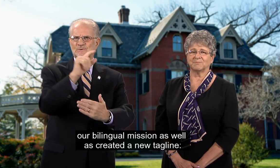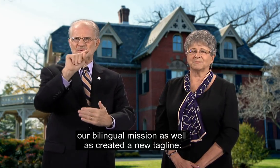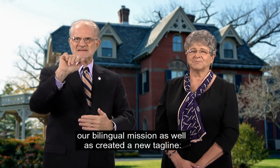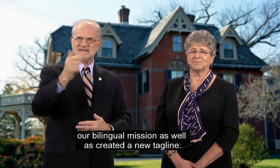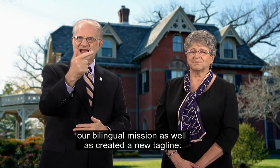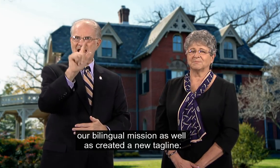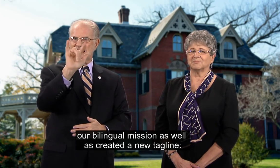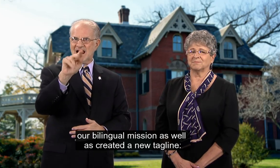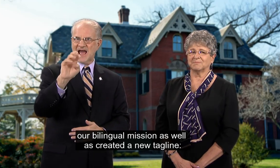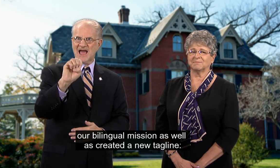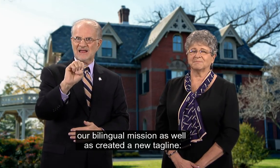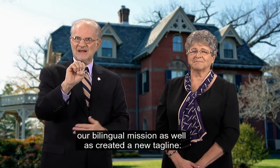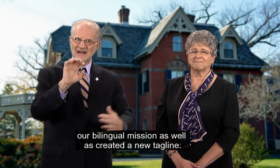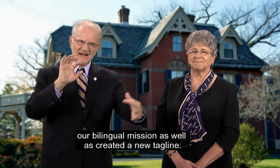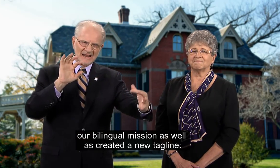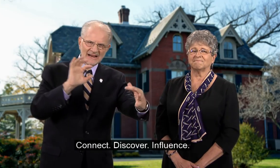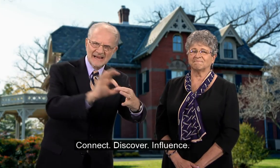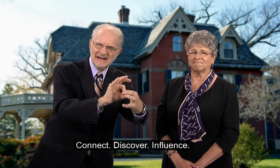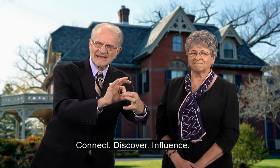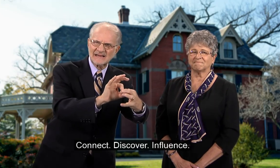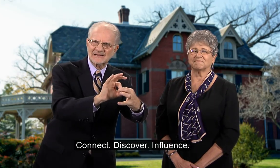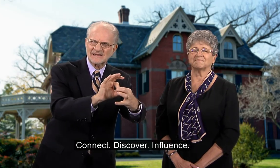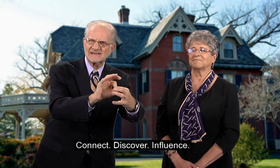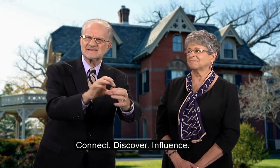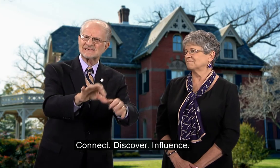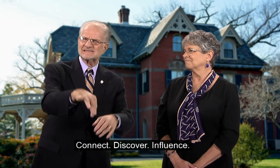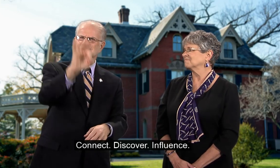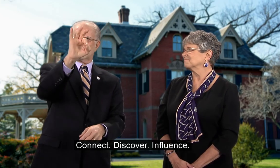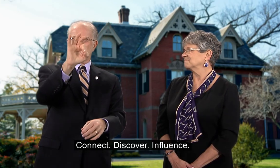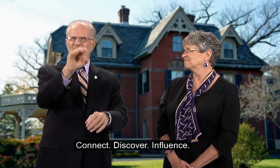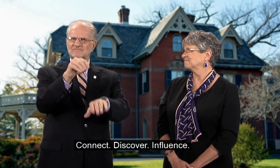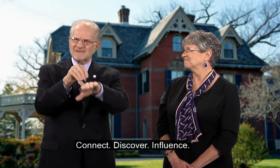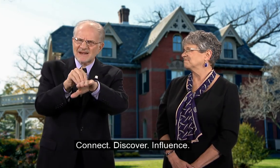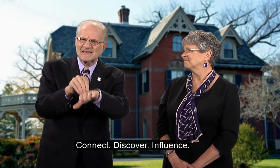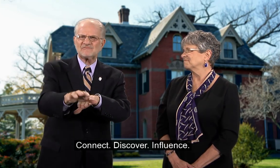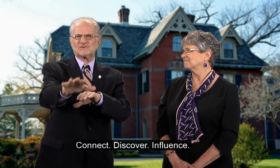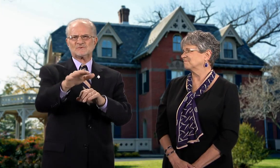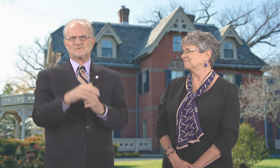new tagline. Connect. Discover. Influence.